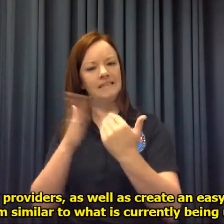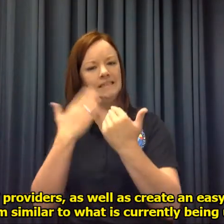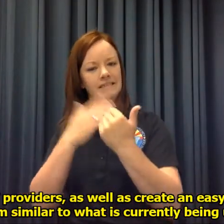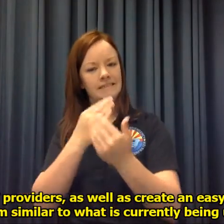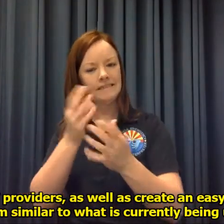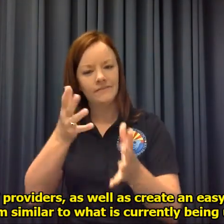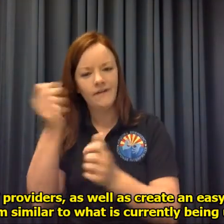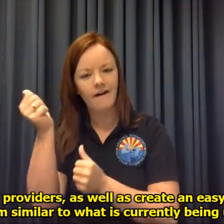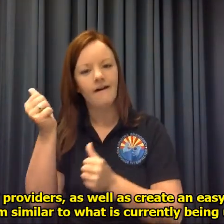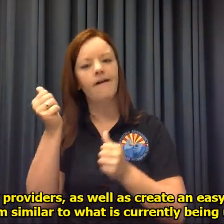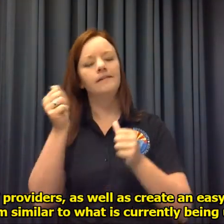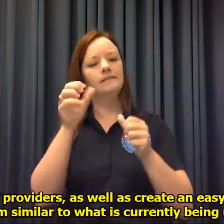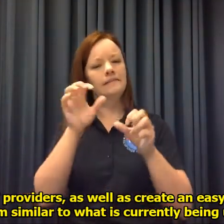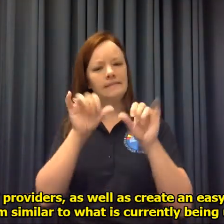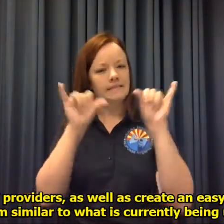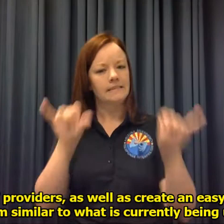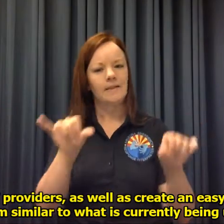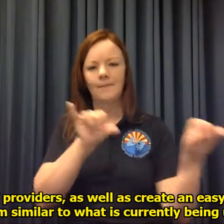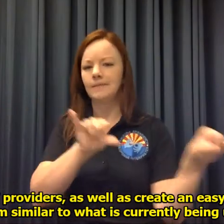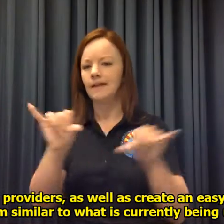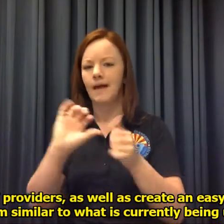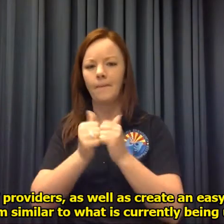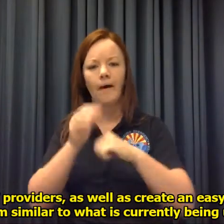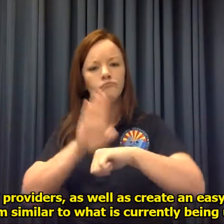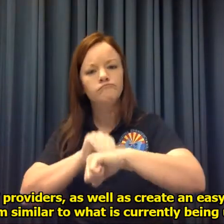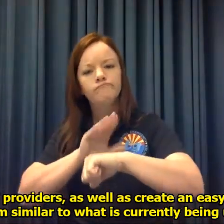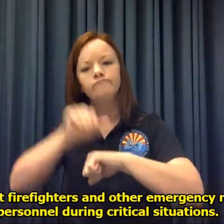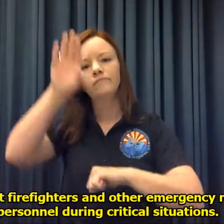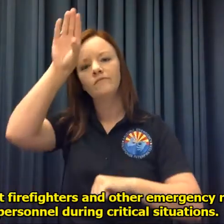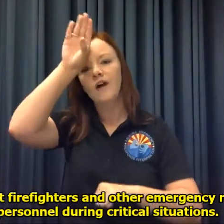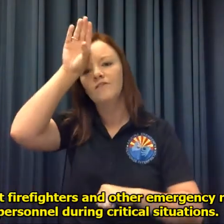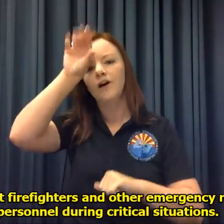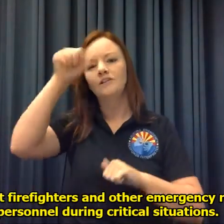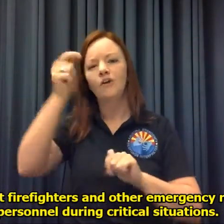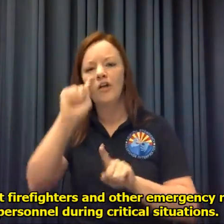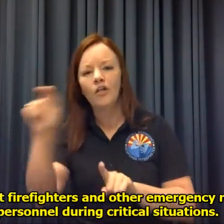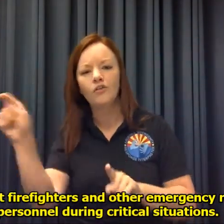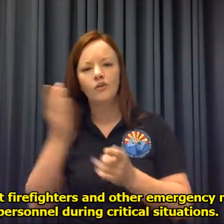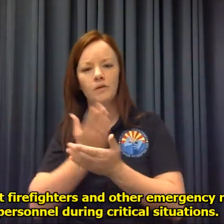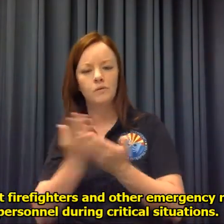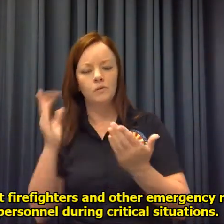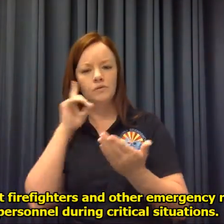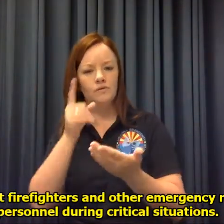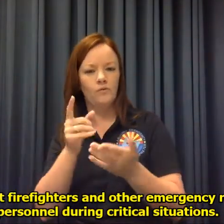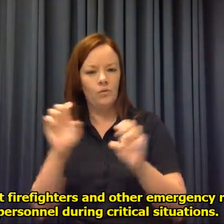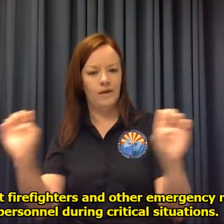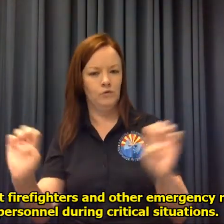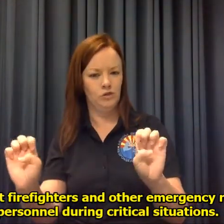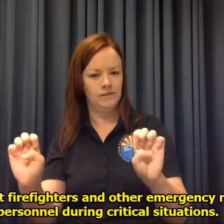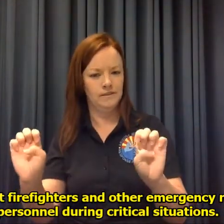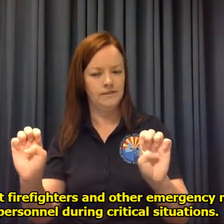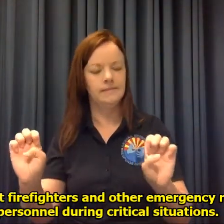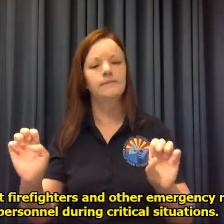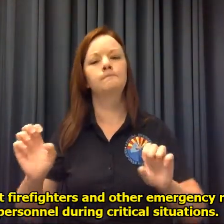call-out system similar to what is currently being used to call out firefighters and other emergency response personnel during